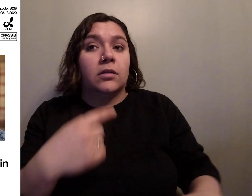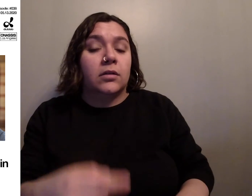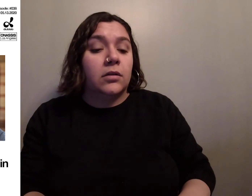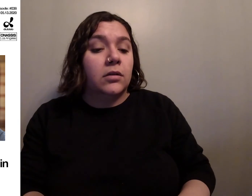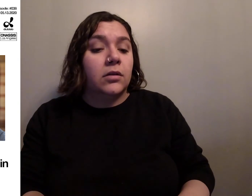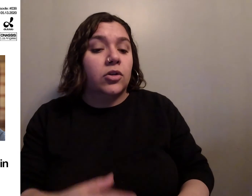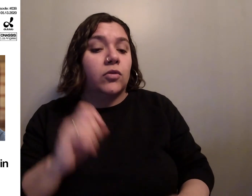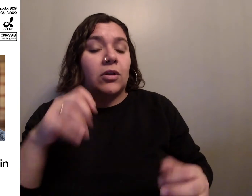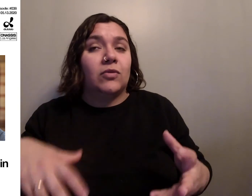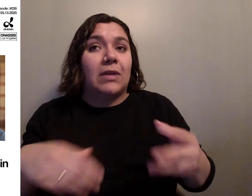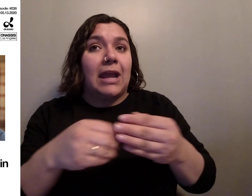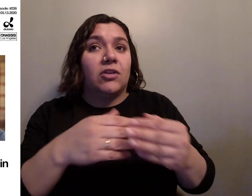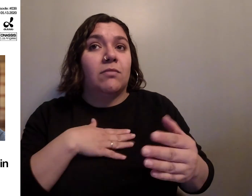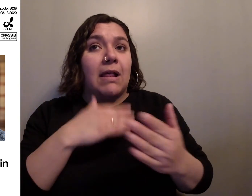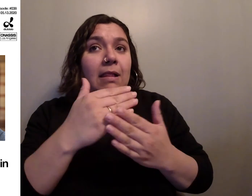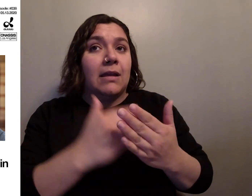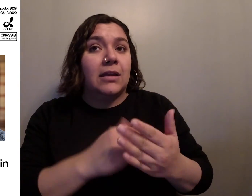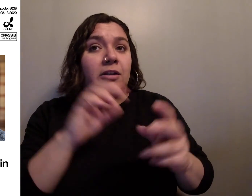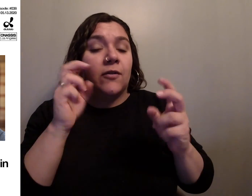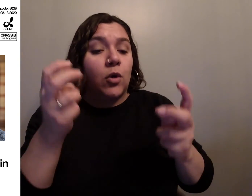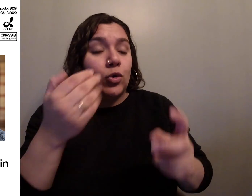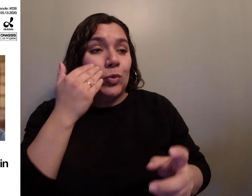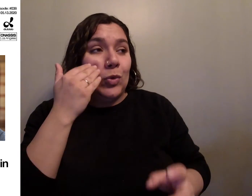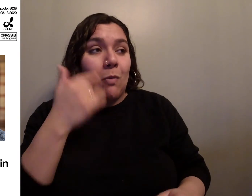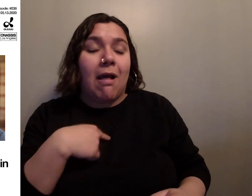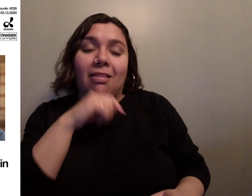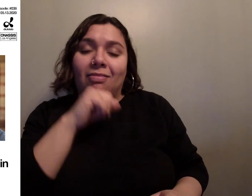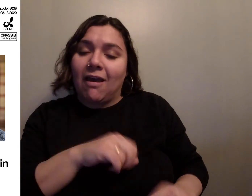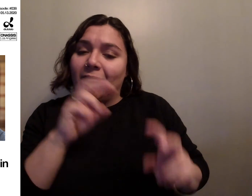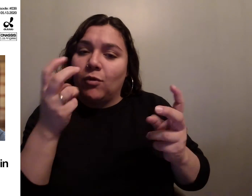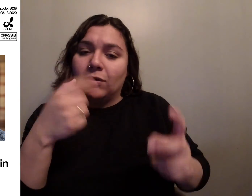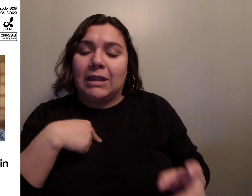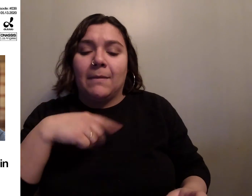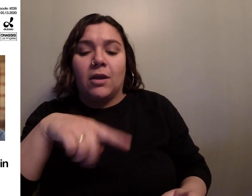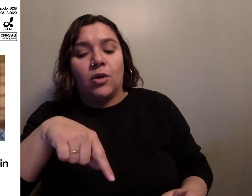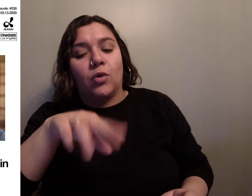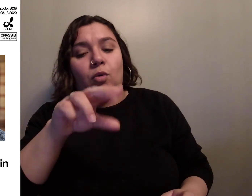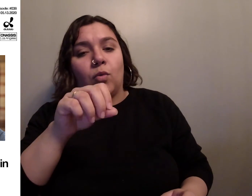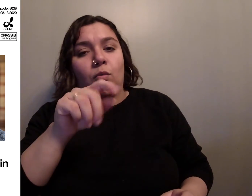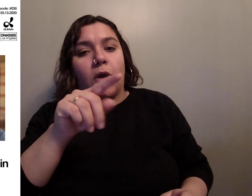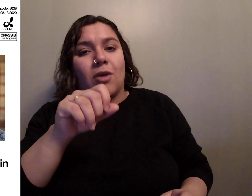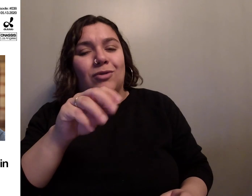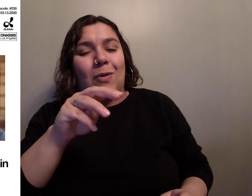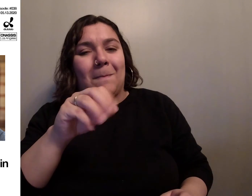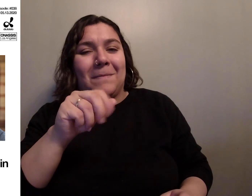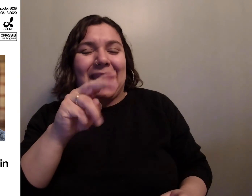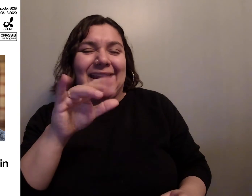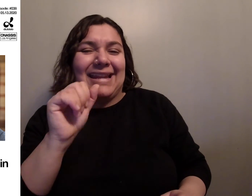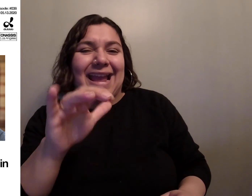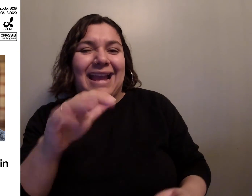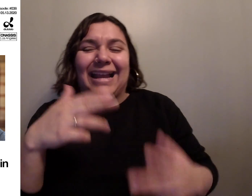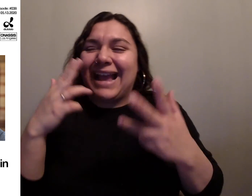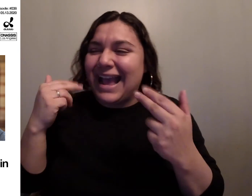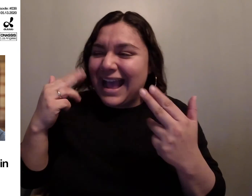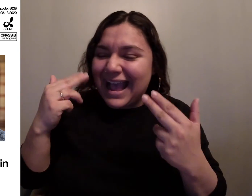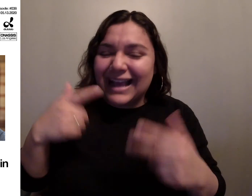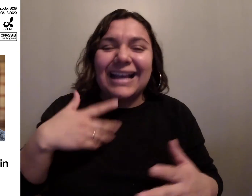did not know, but I will add now to my list of quotations, since I am, as you know, a quotomaniac.